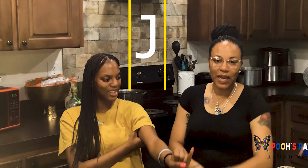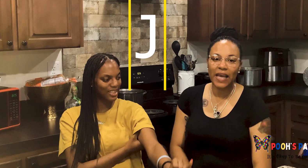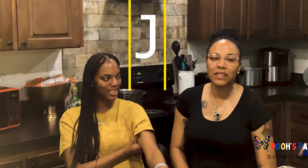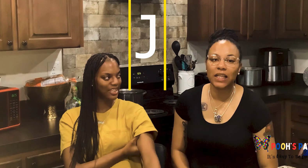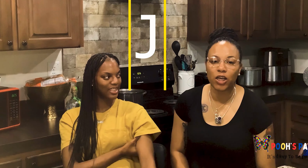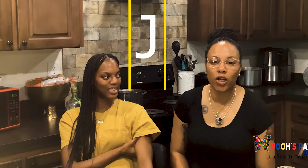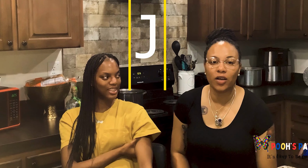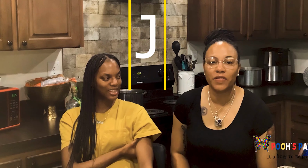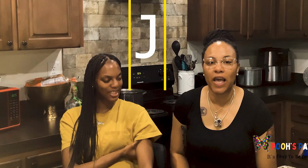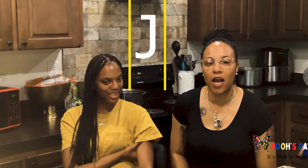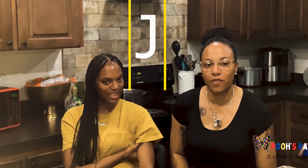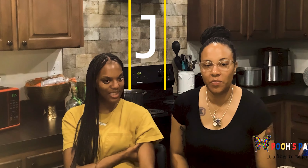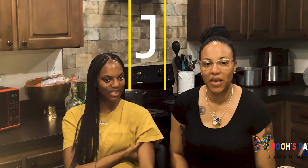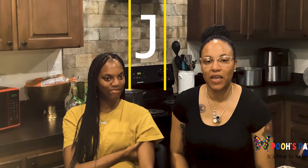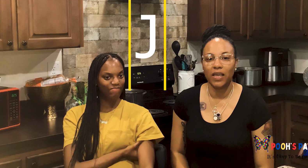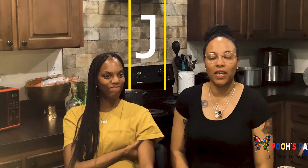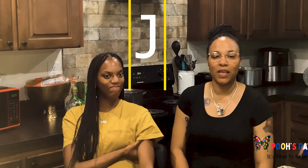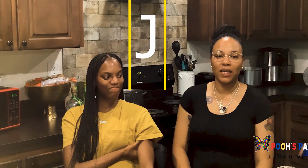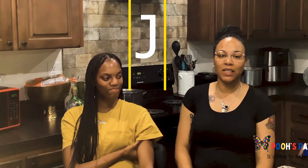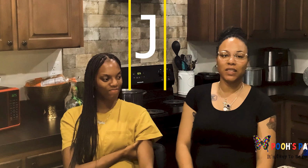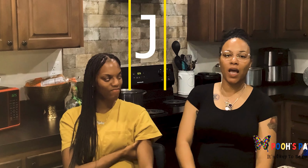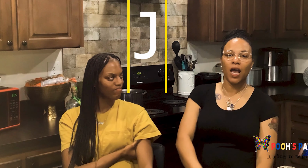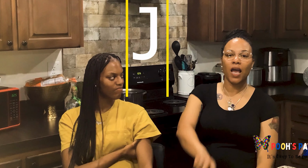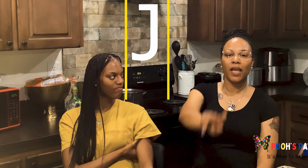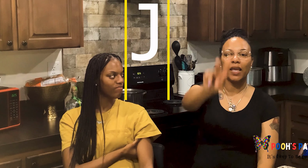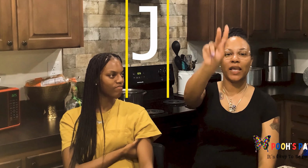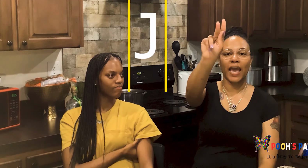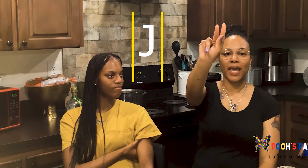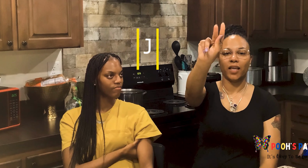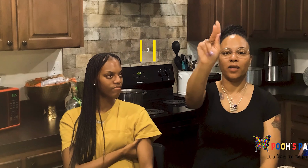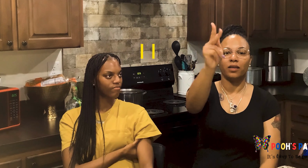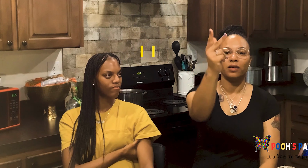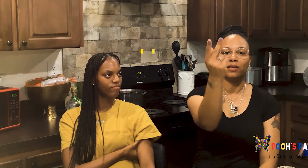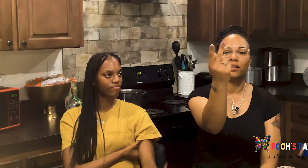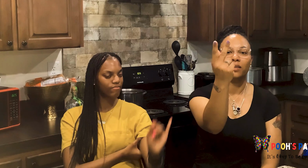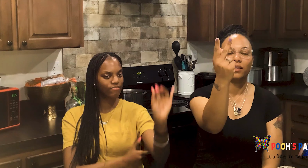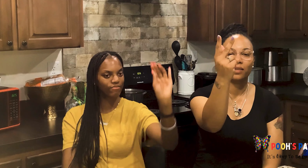Next letter of the alphabet is K.